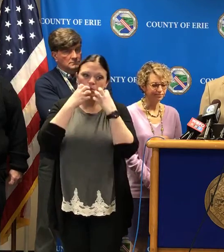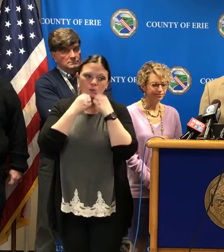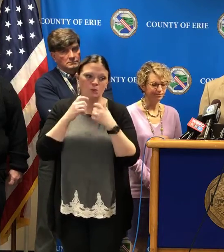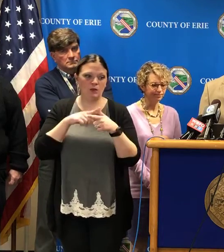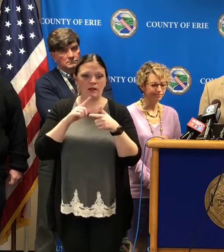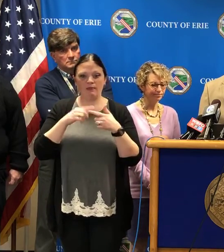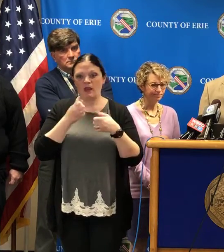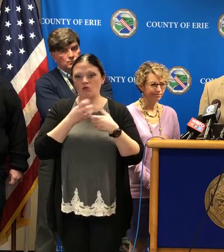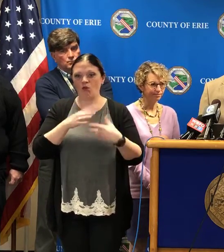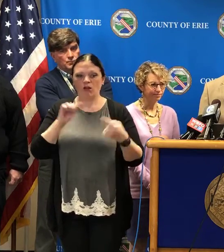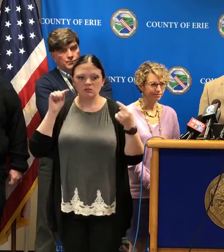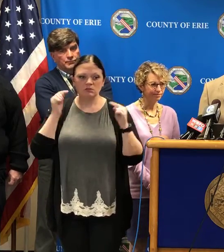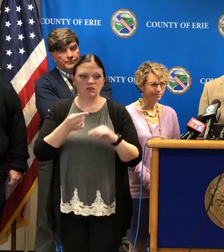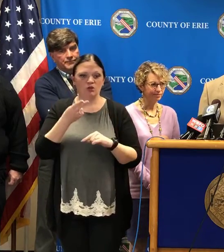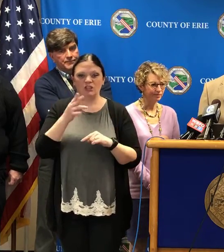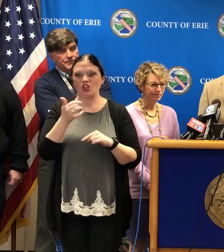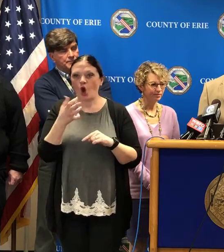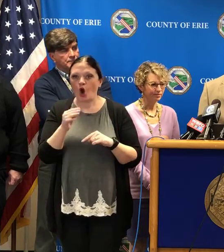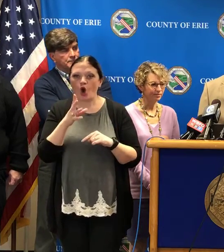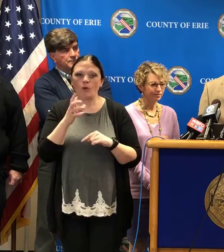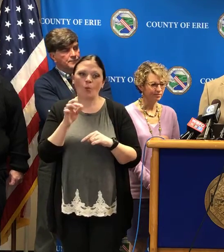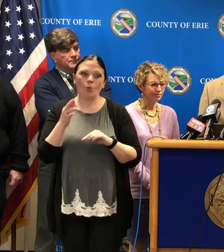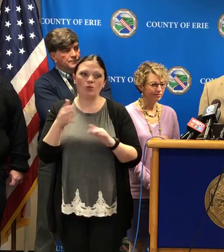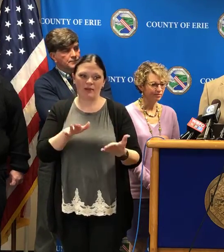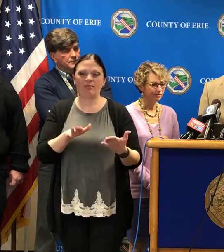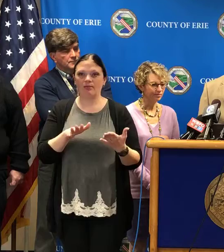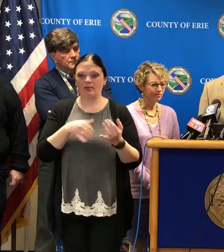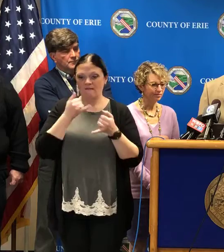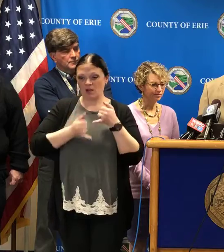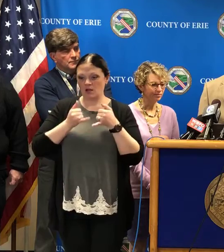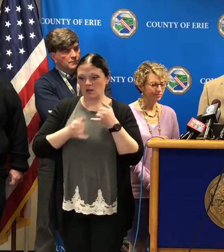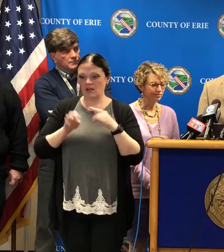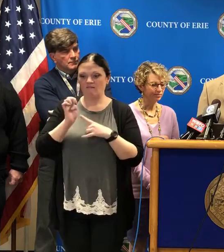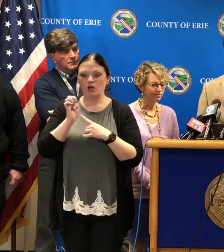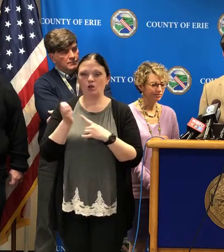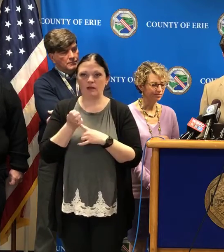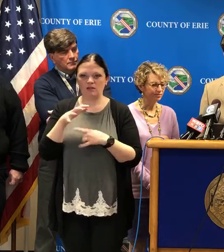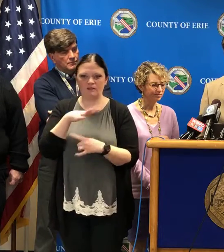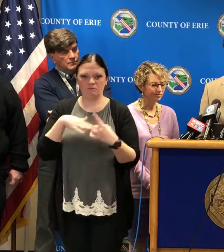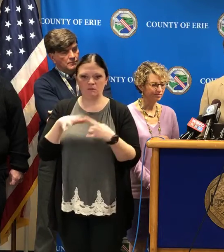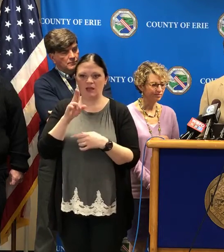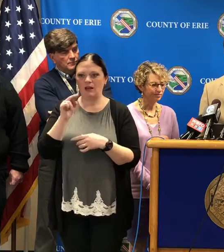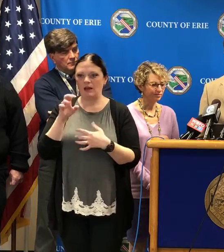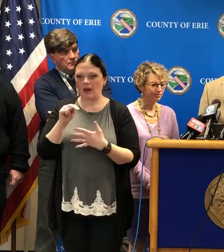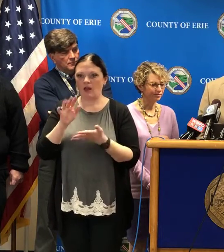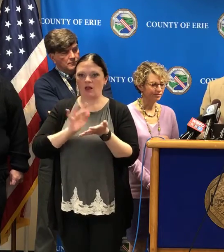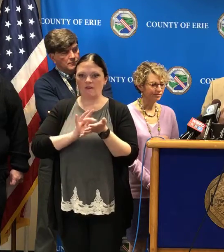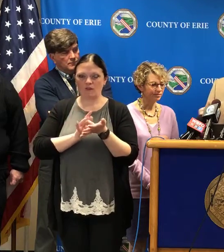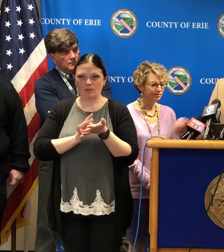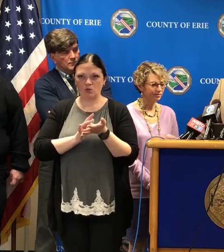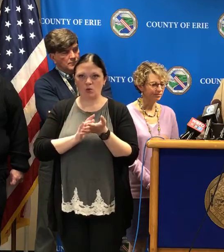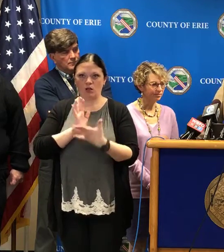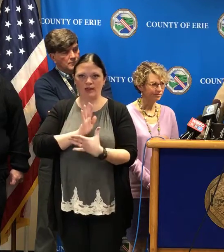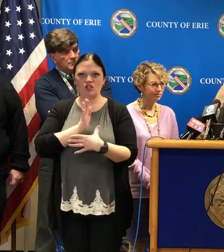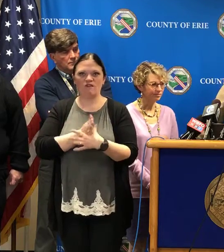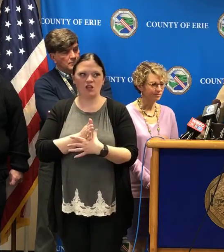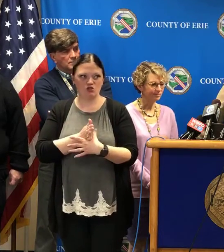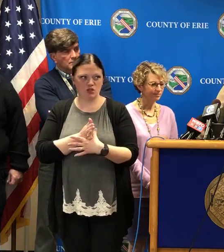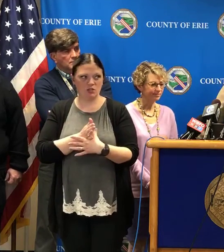harm and or death. And finally, environmental non-pharmaceutical interventions. This is what we're